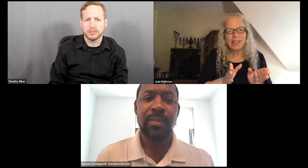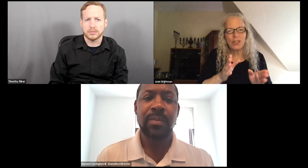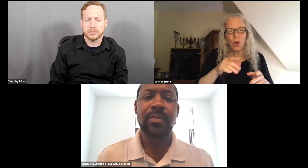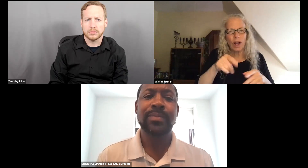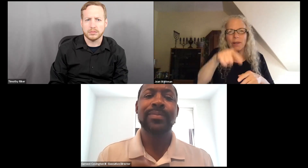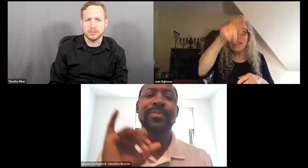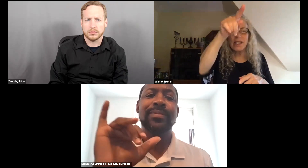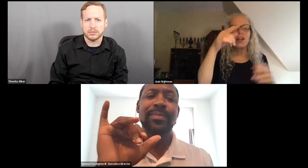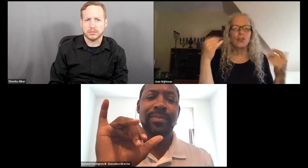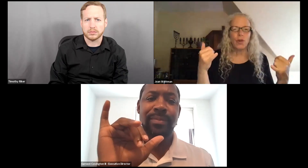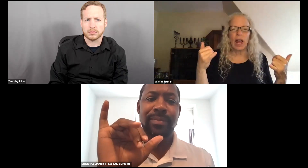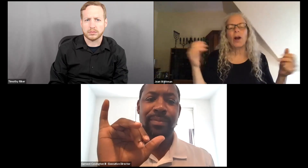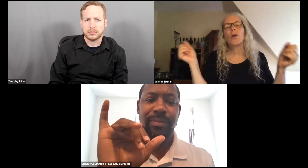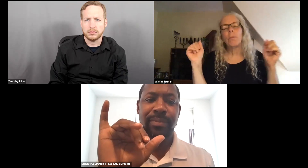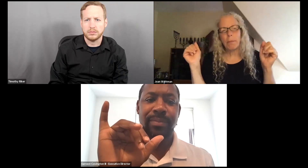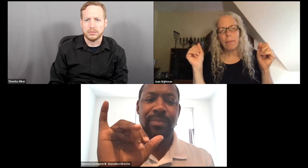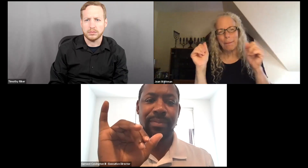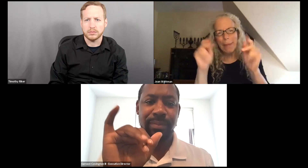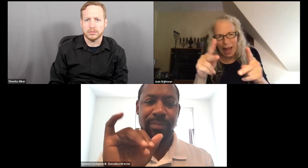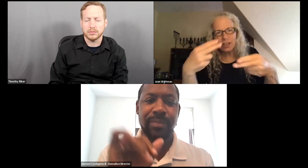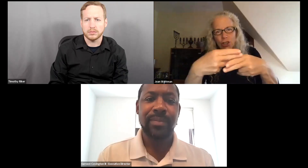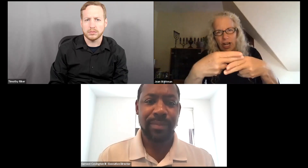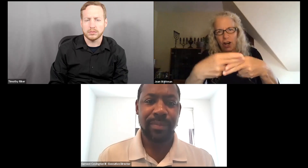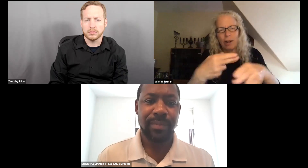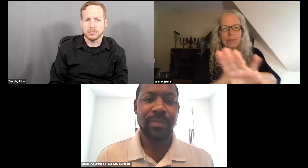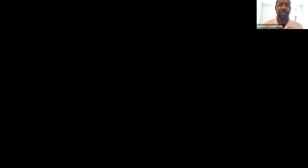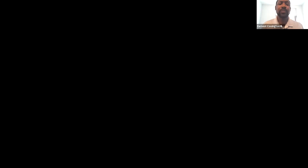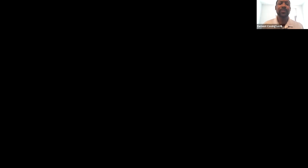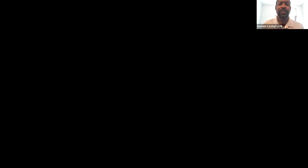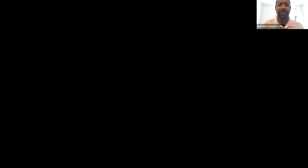I'm sharing screen. So give me 1 moment.